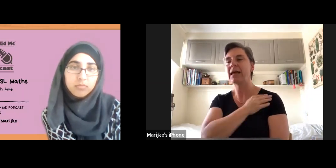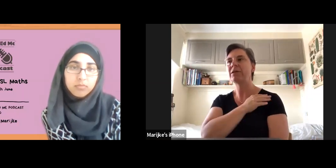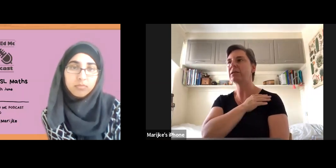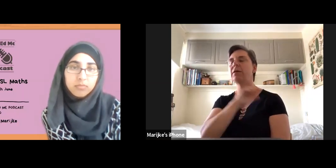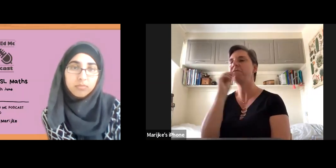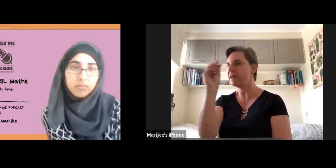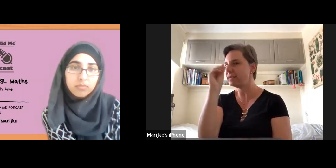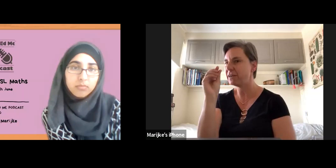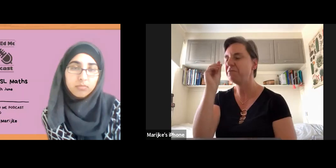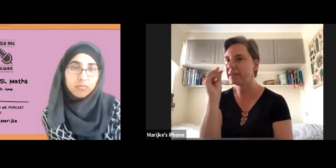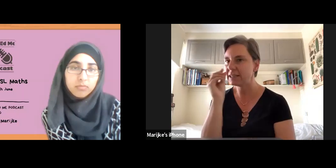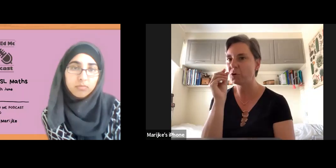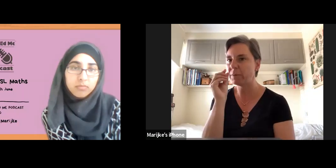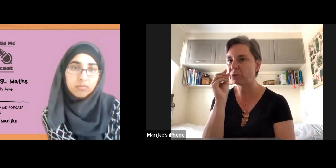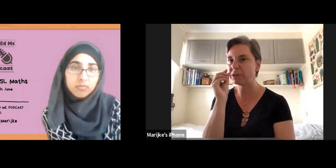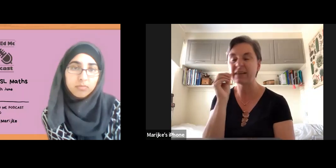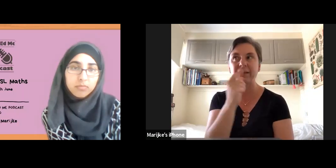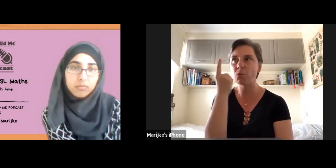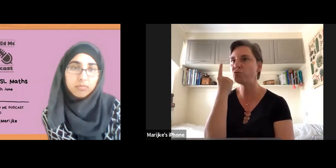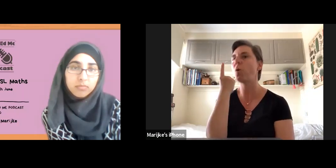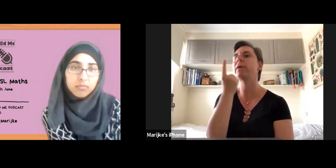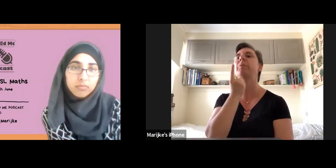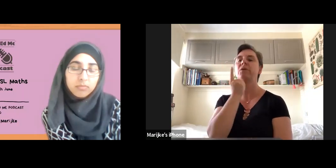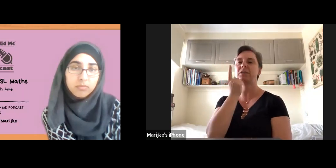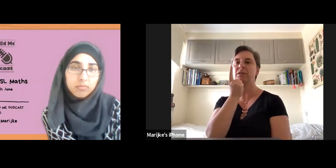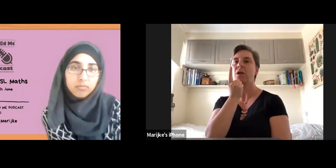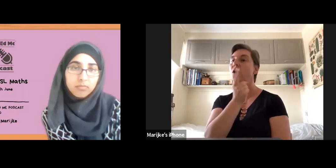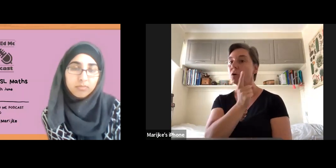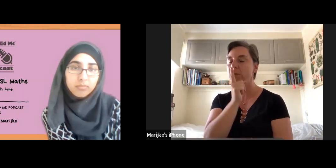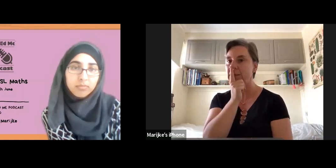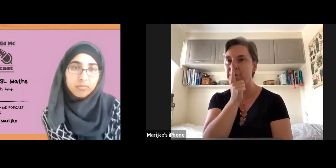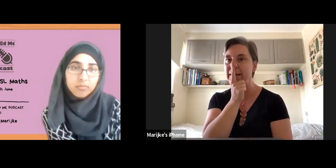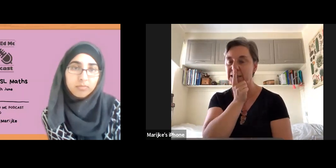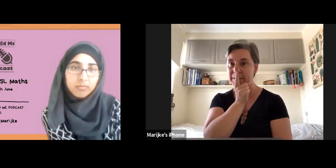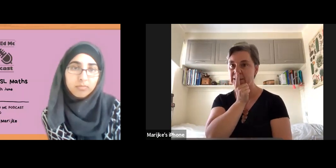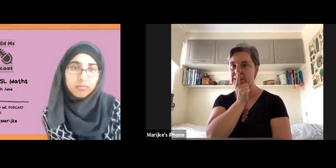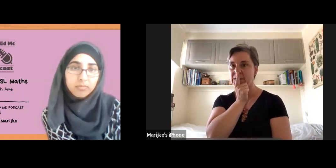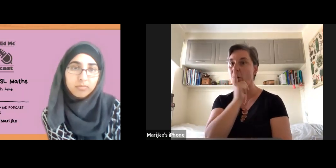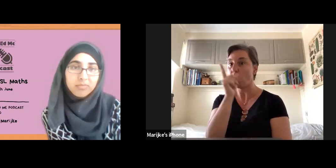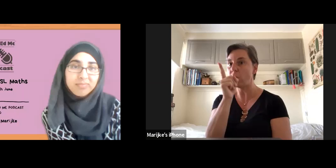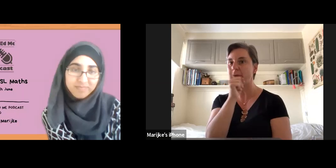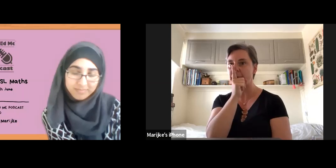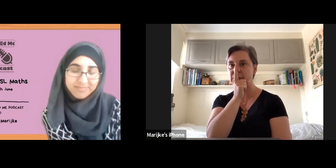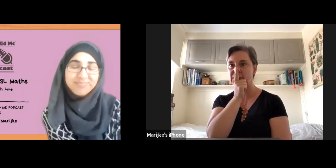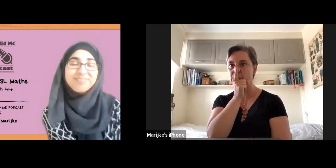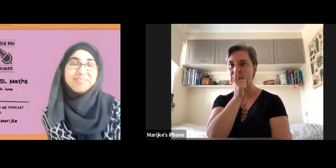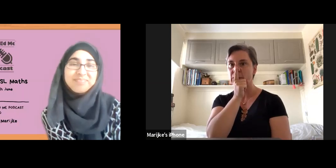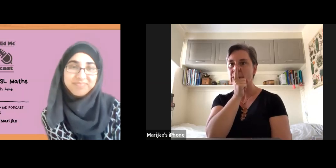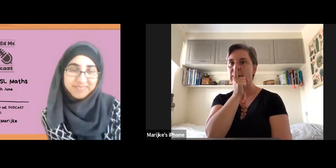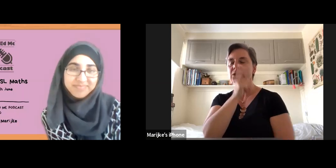is a very, very, very small minority. I think there was one other person who was a maths specialist, one other person.